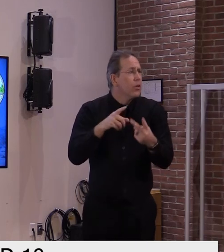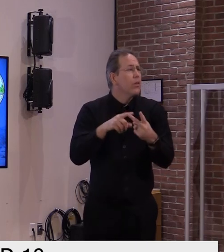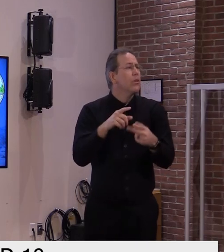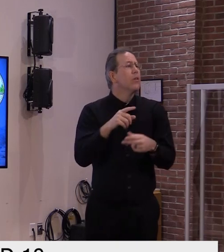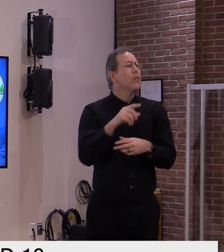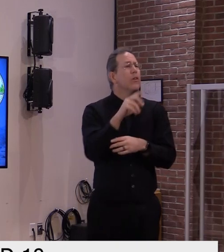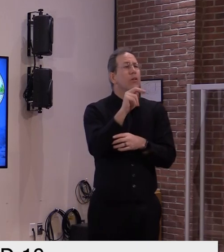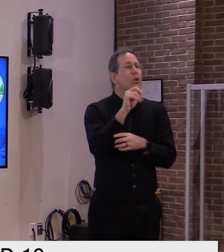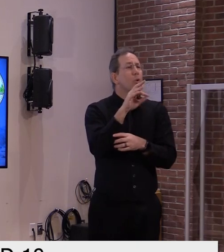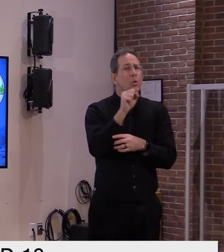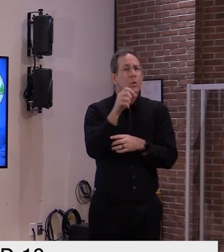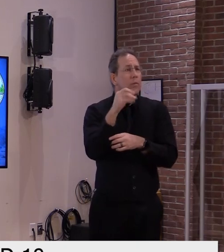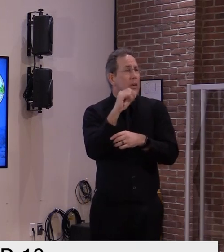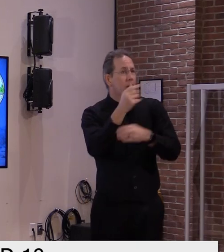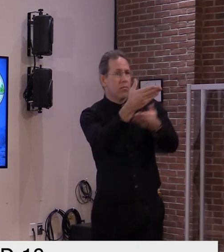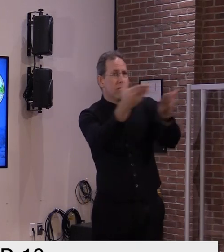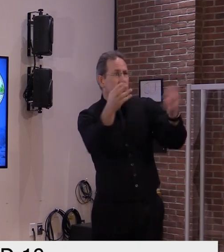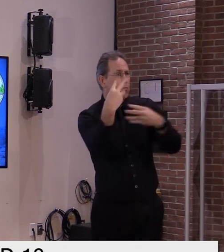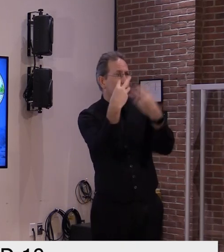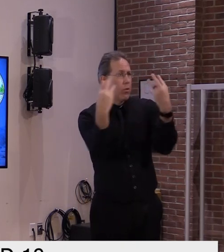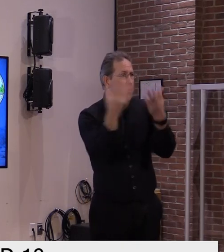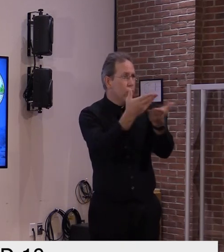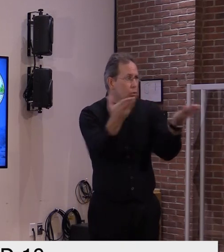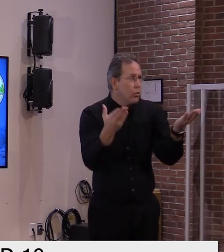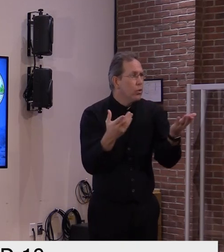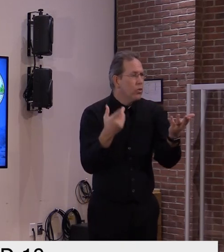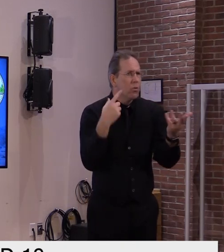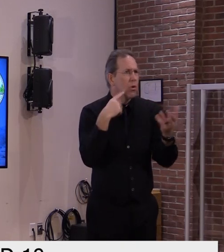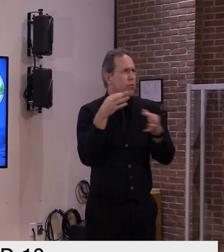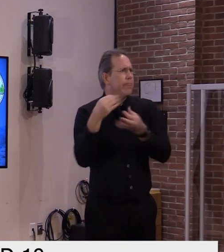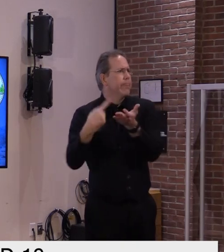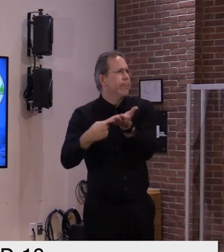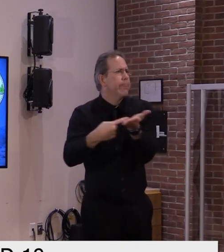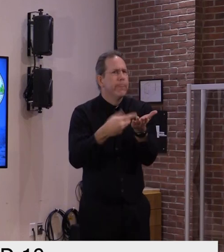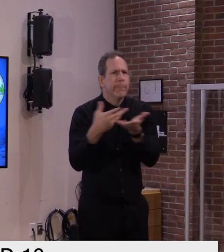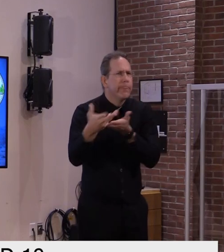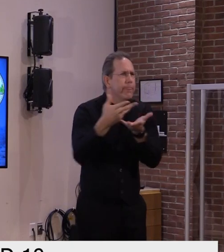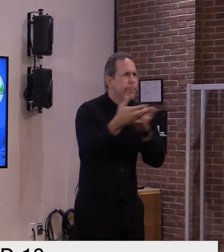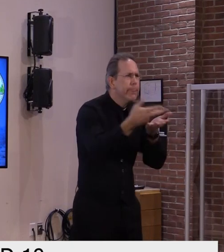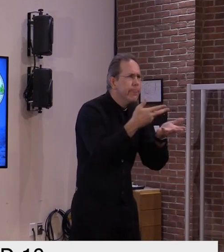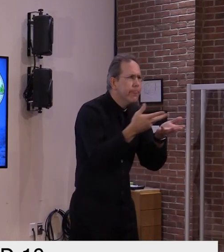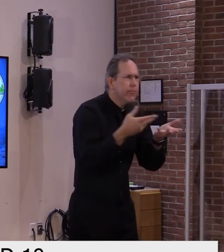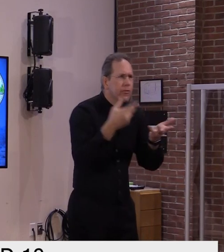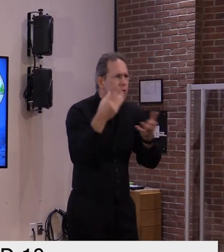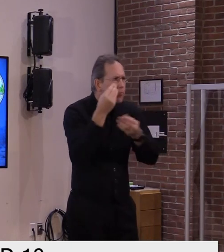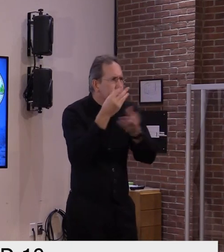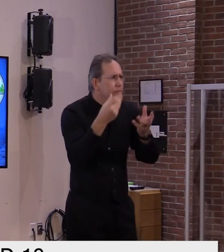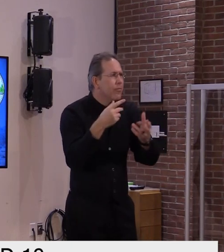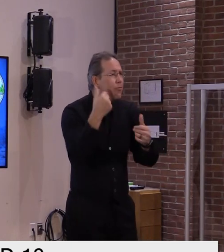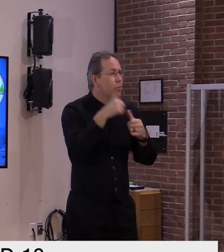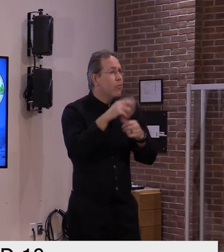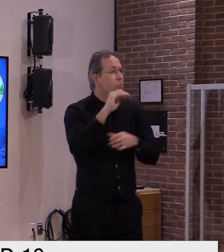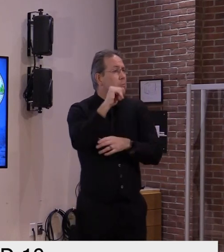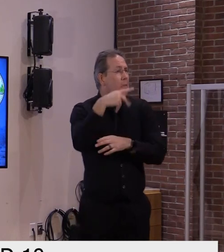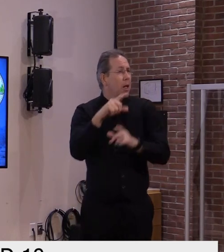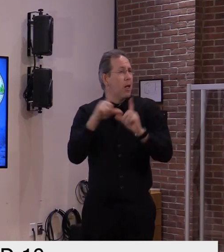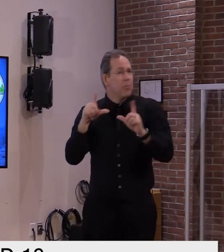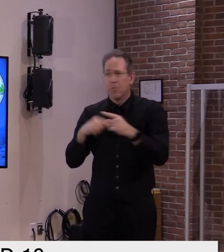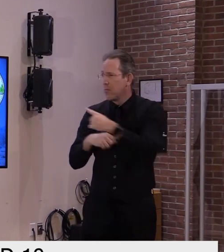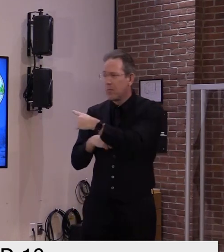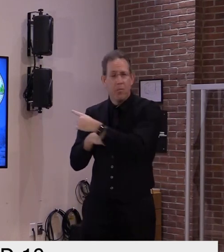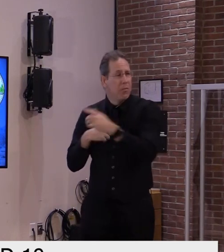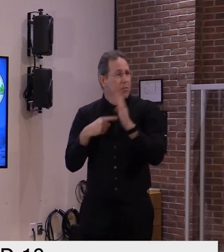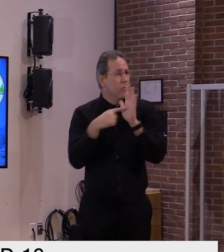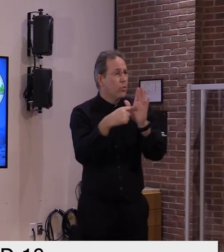you saw on the slides just now, Vermont remains among the top states in the country for the percentage of doses